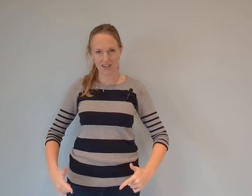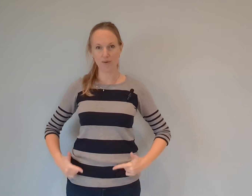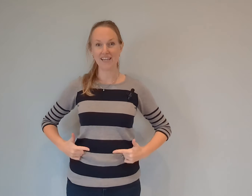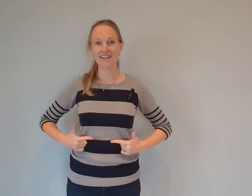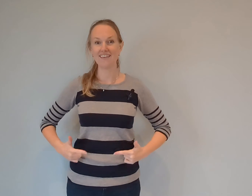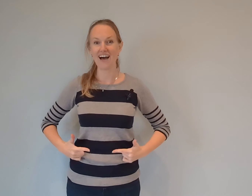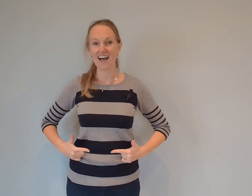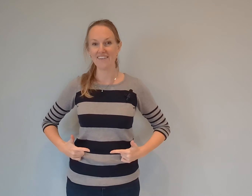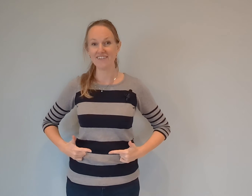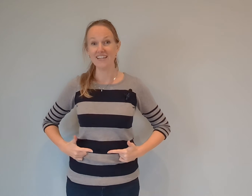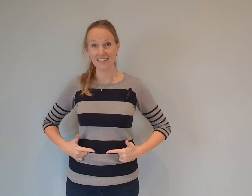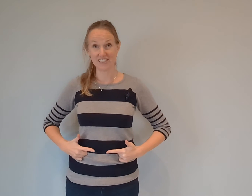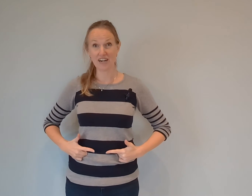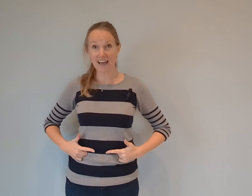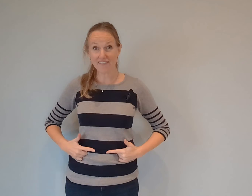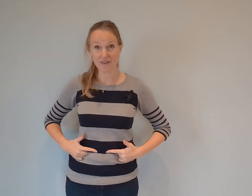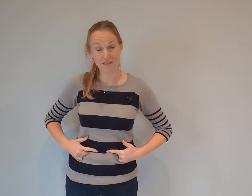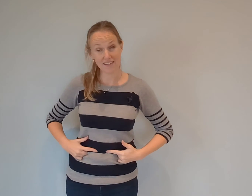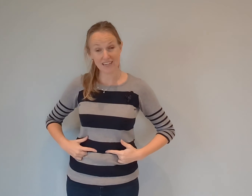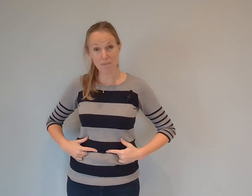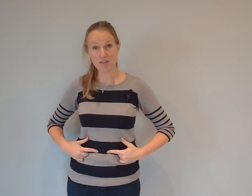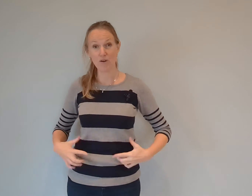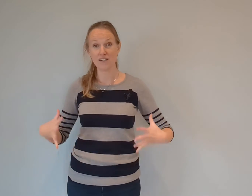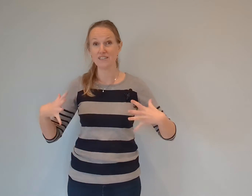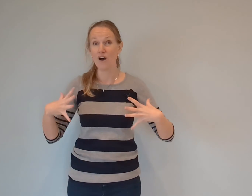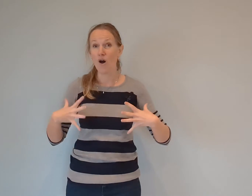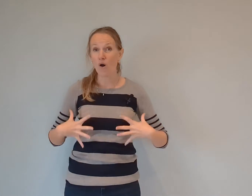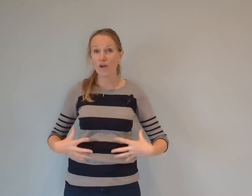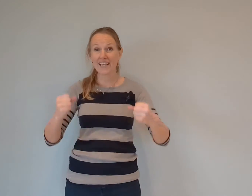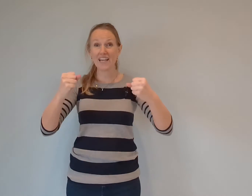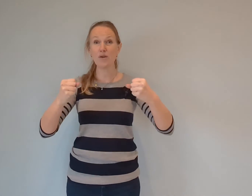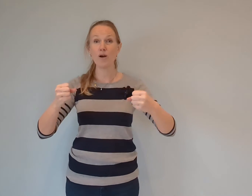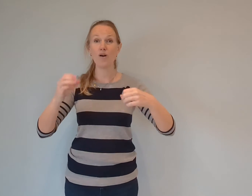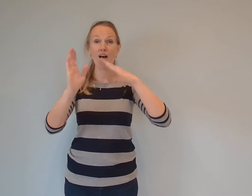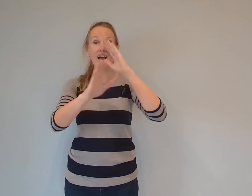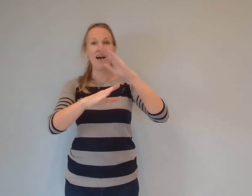Awake and alive. Let's try that from the top of the chorus. Oh, hero